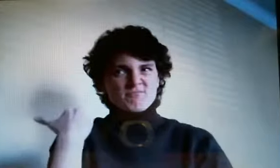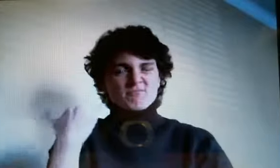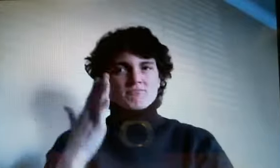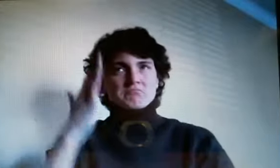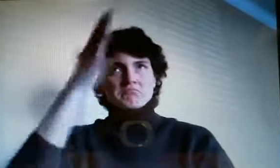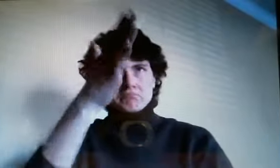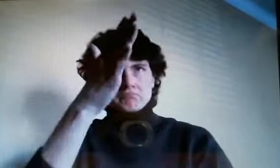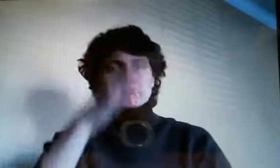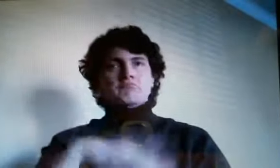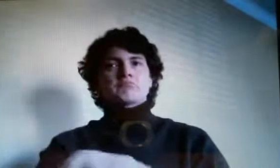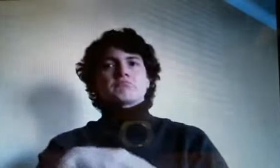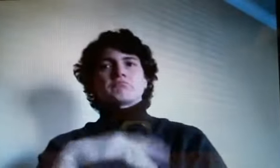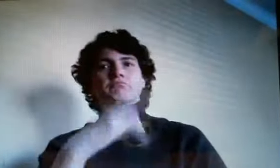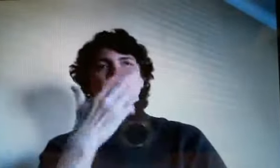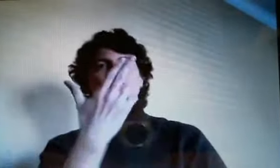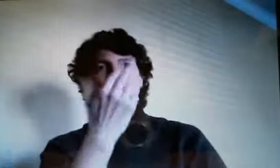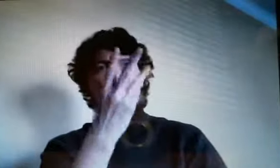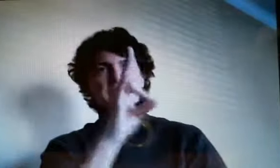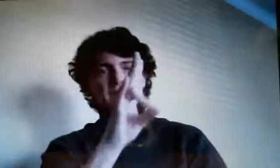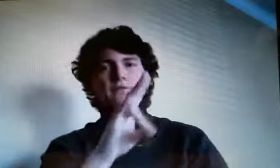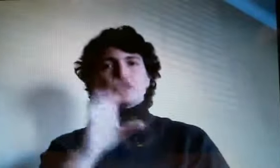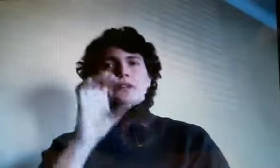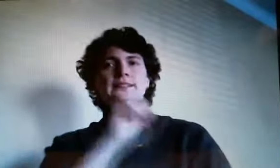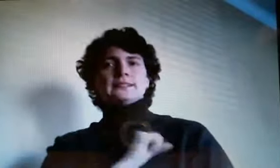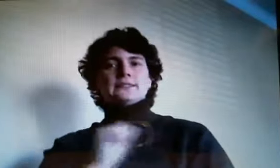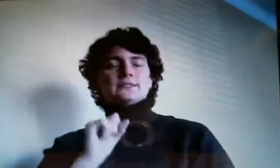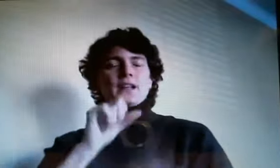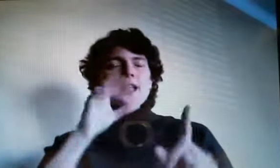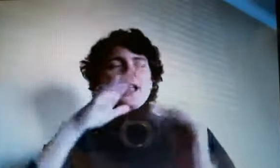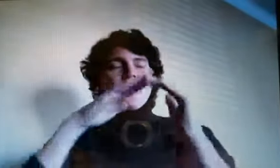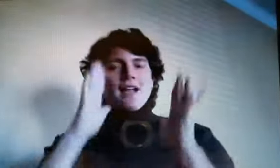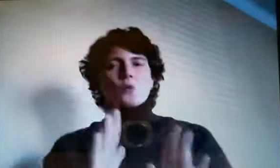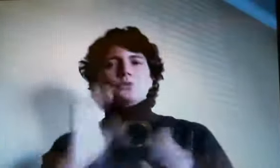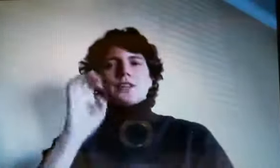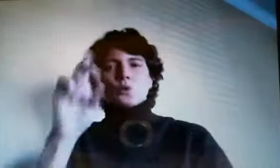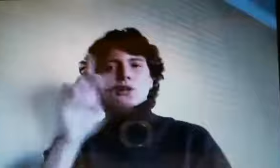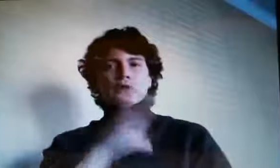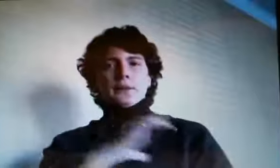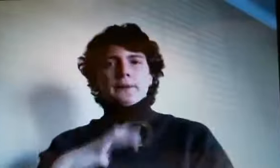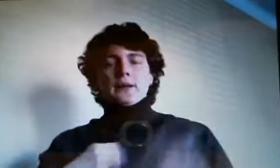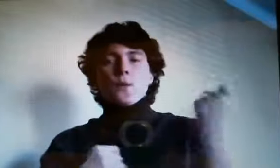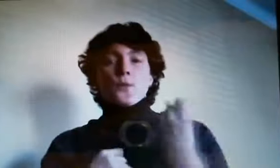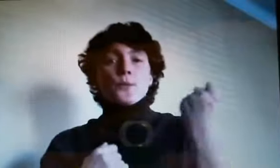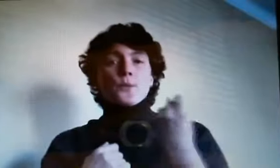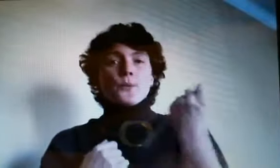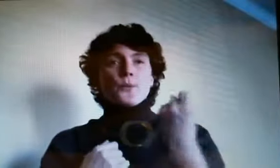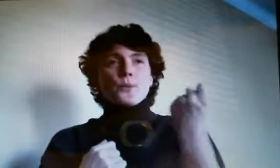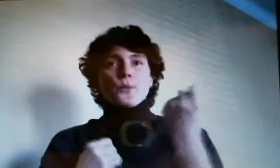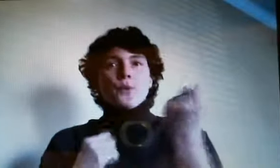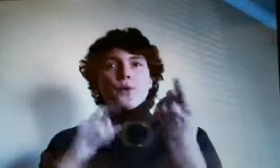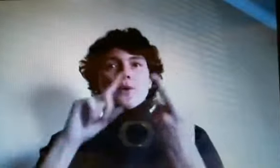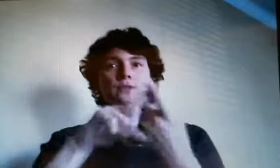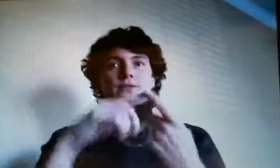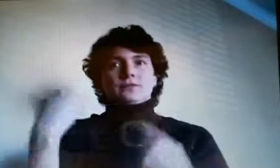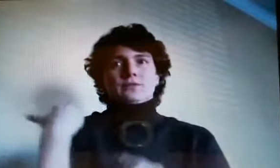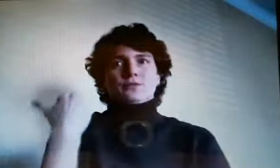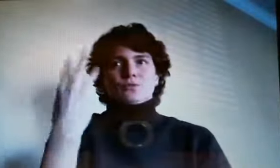It first started January 19th up until the 28th. The House Committee